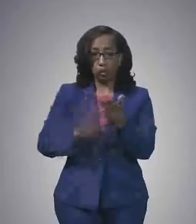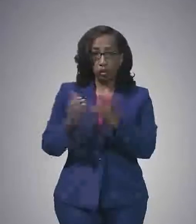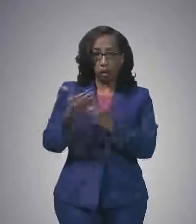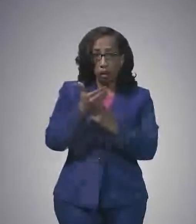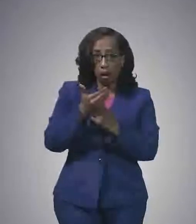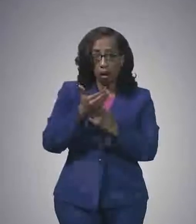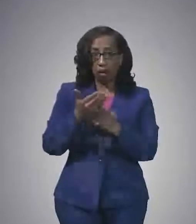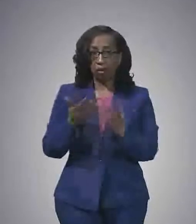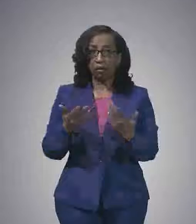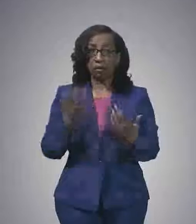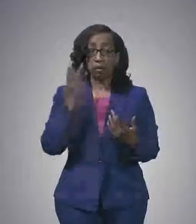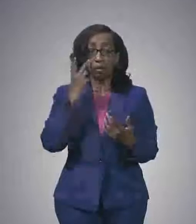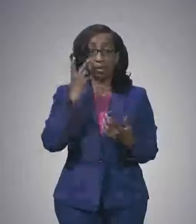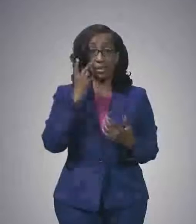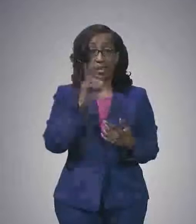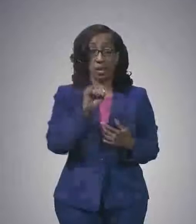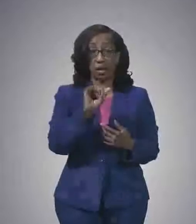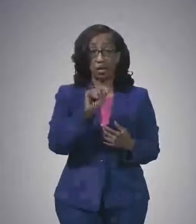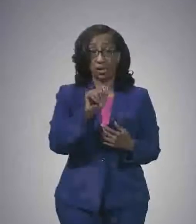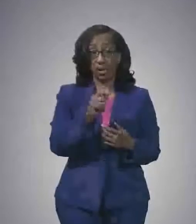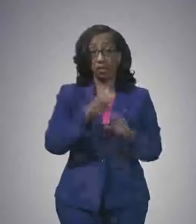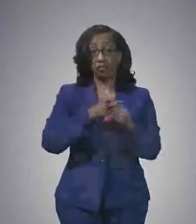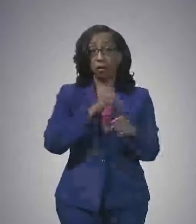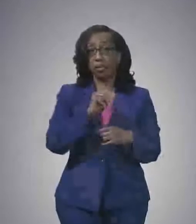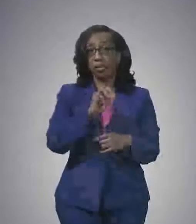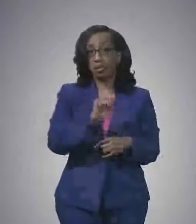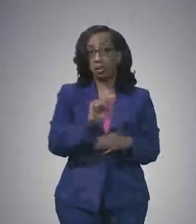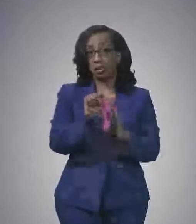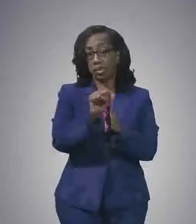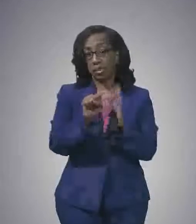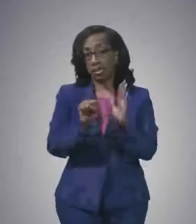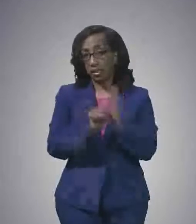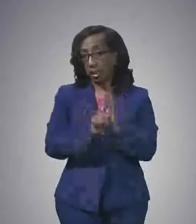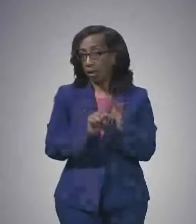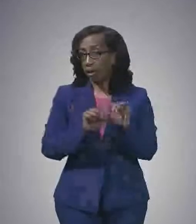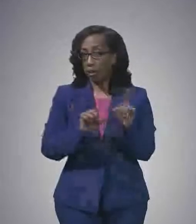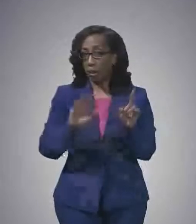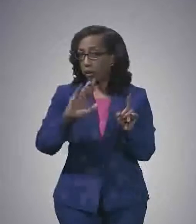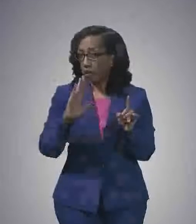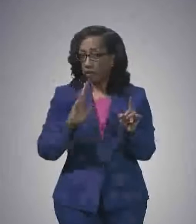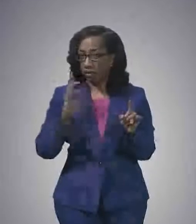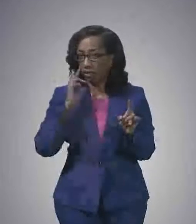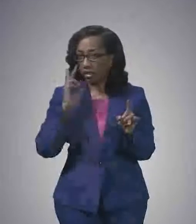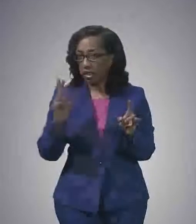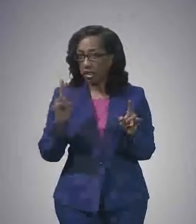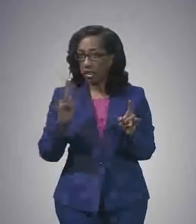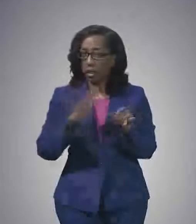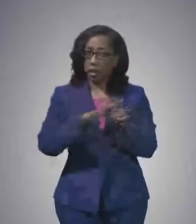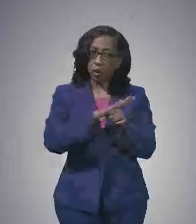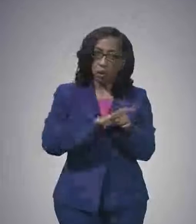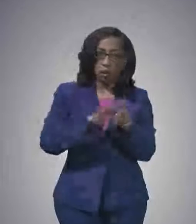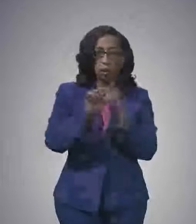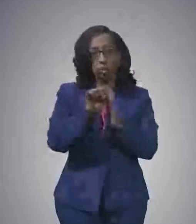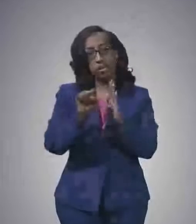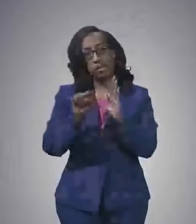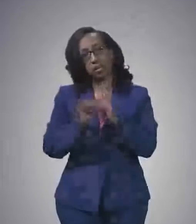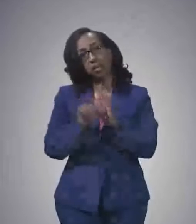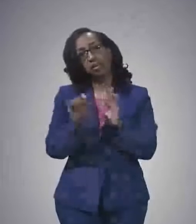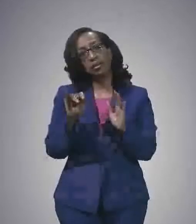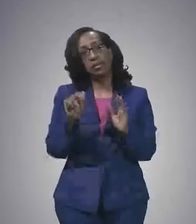comprehensive data from the Mississippi State Health Department that we've never quite seen from any local or state health department in